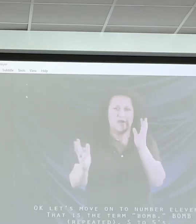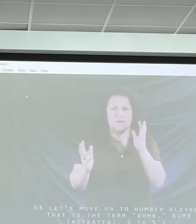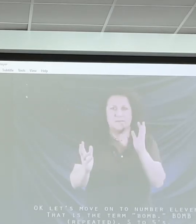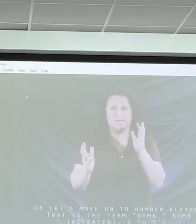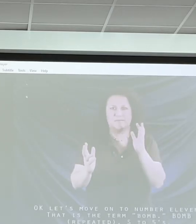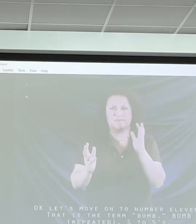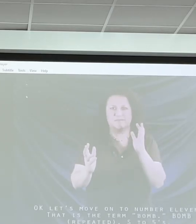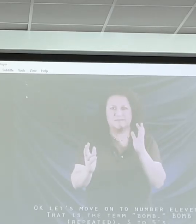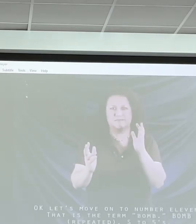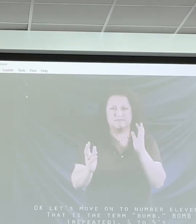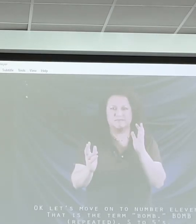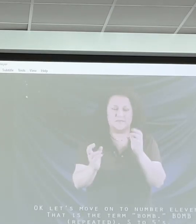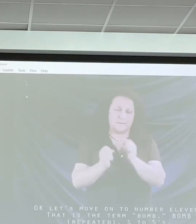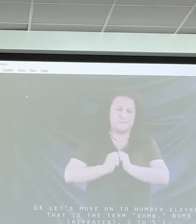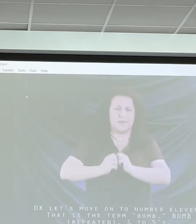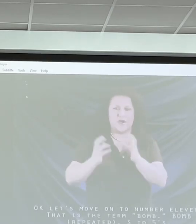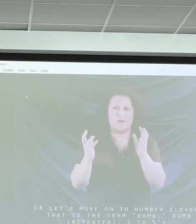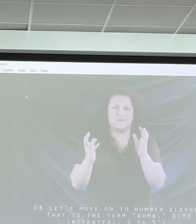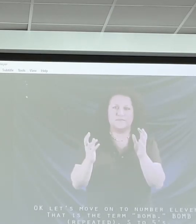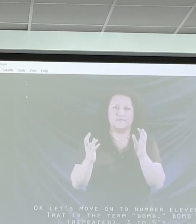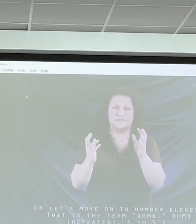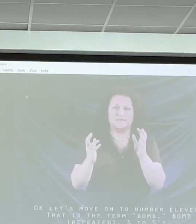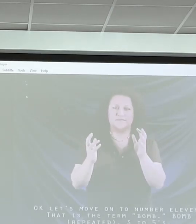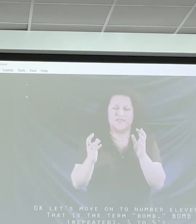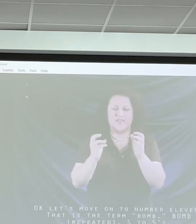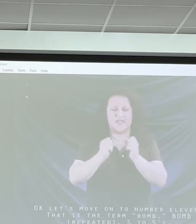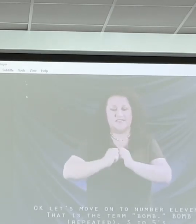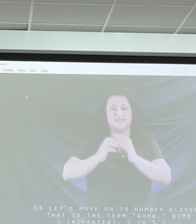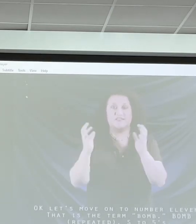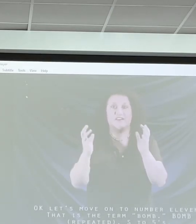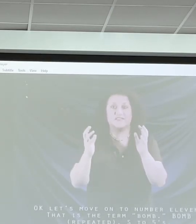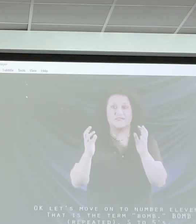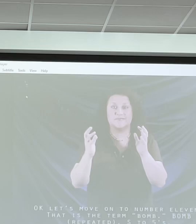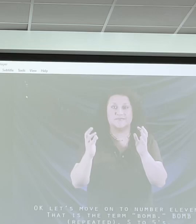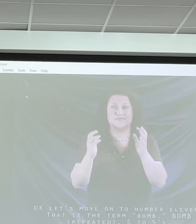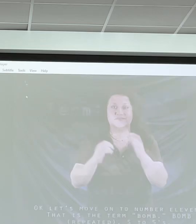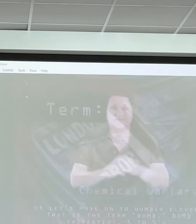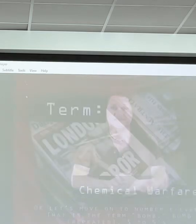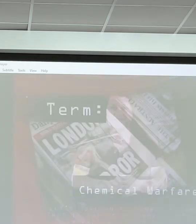bomb, bomb. Estifies.